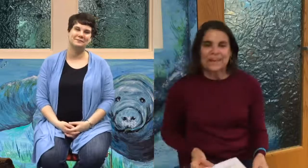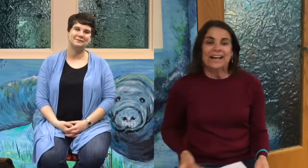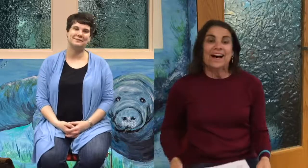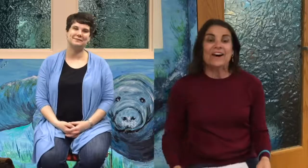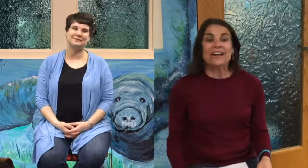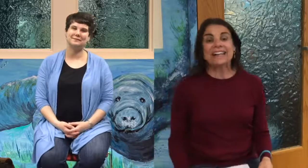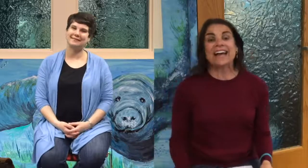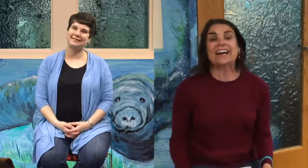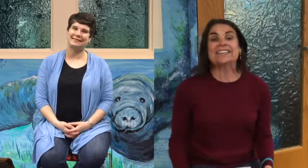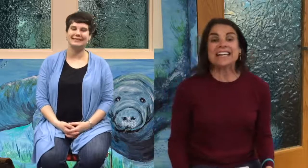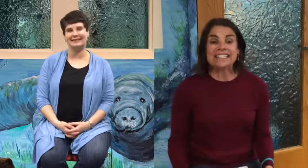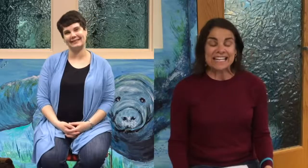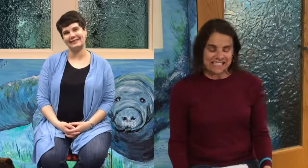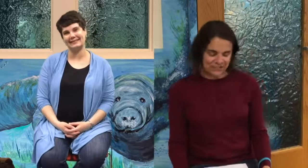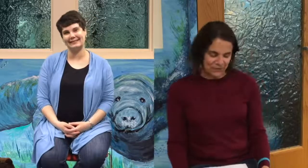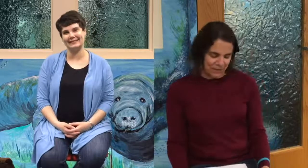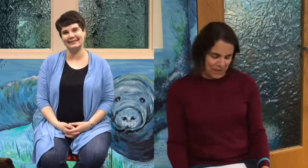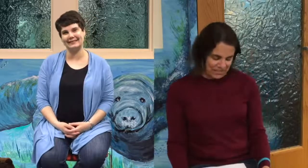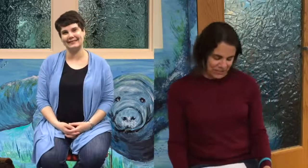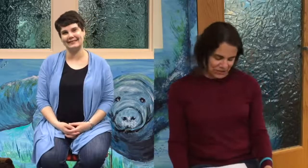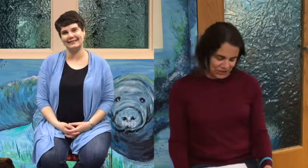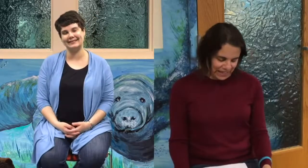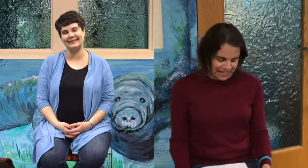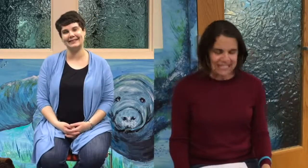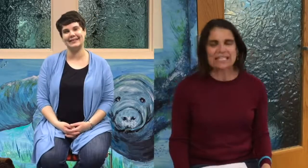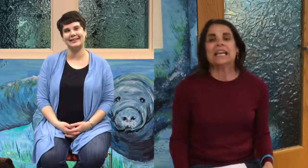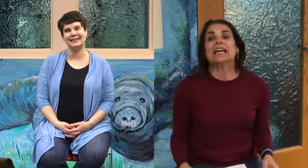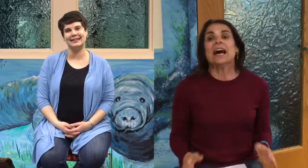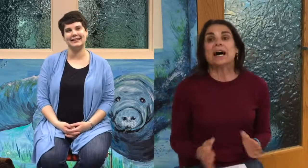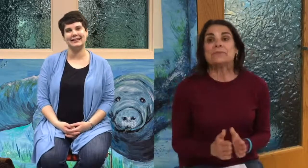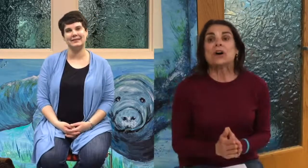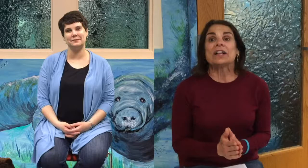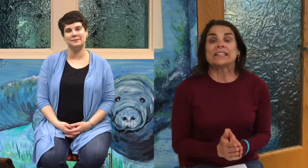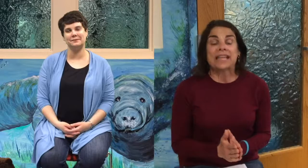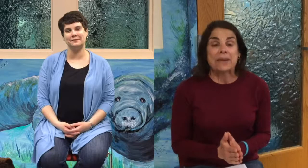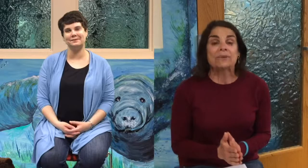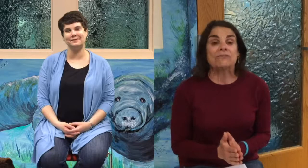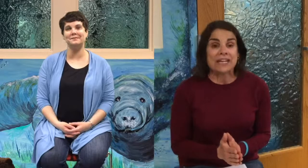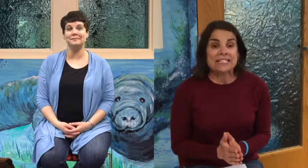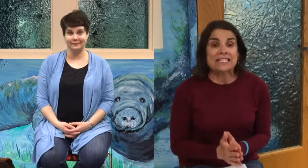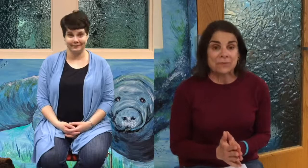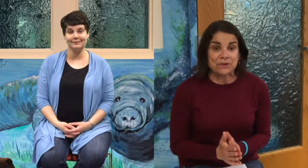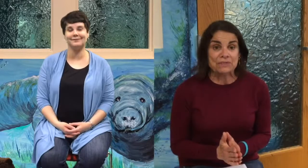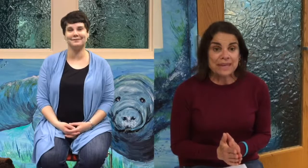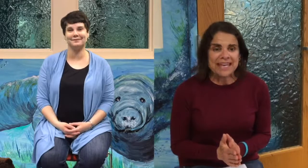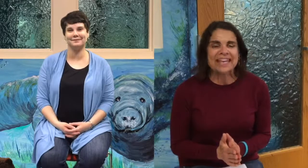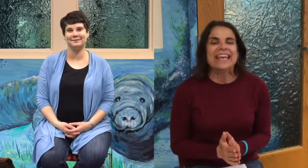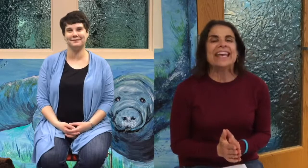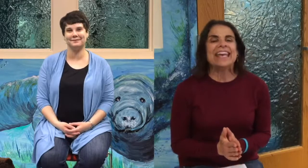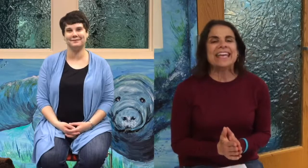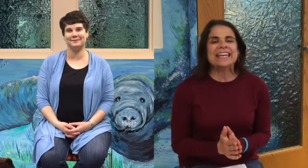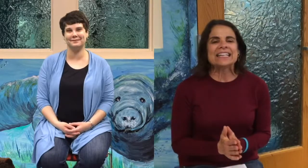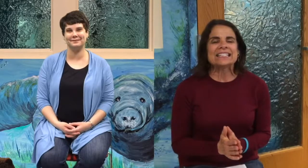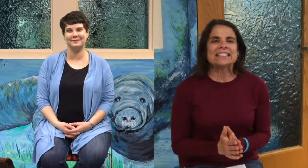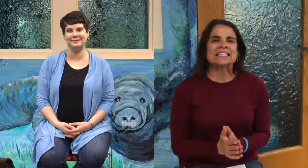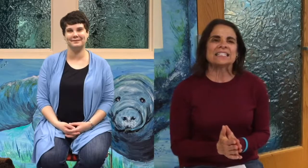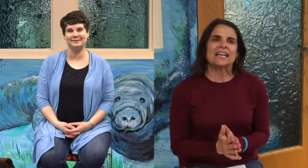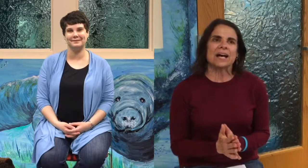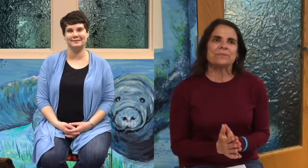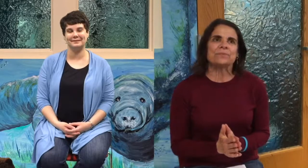Great job! Wonderful. Good. All right, our next activity, what we're going to do is called Clap a Friend's Name With Me. And it's we're